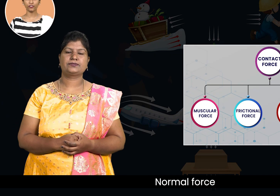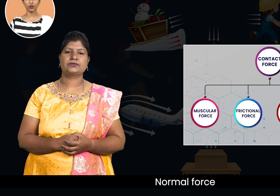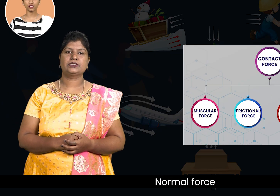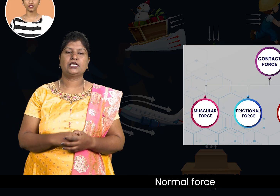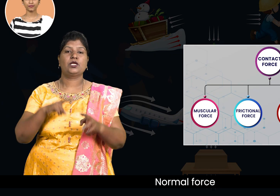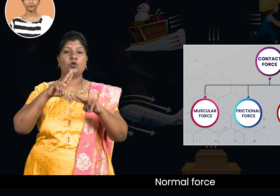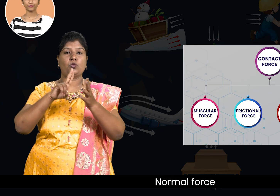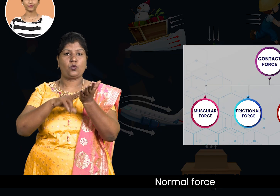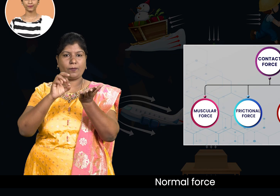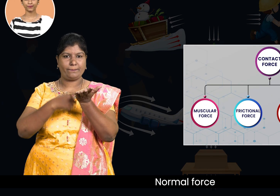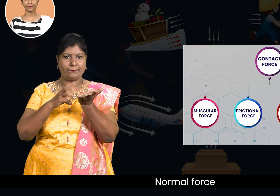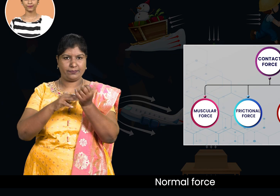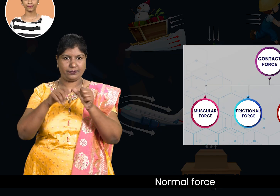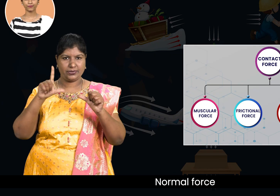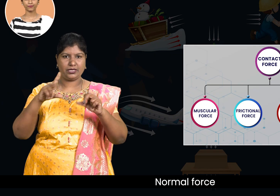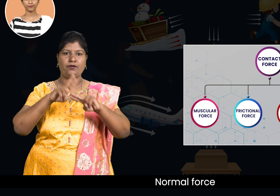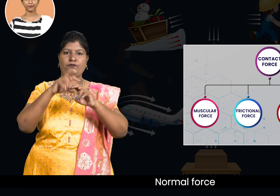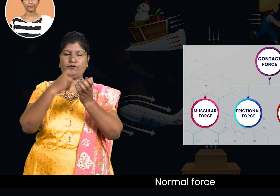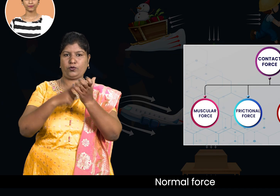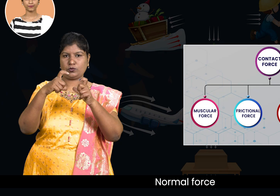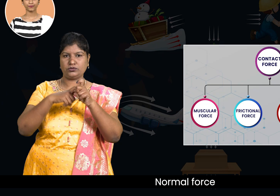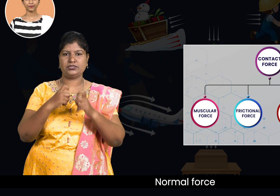normal force,